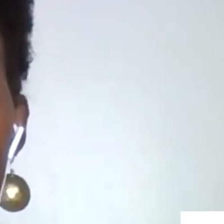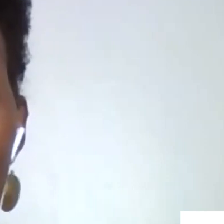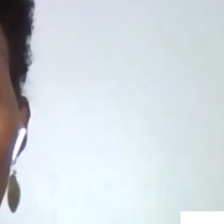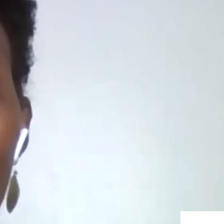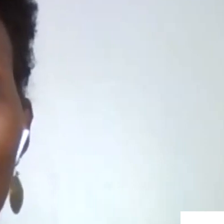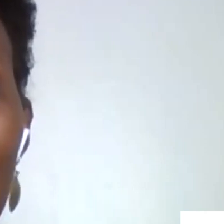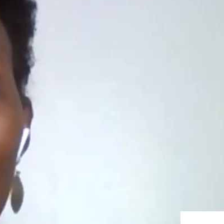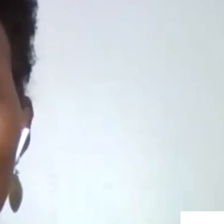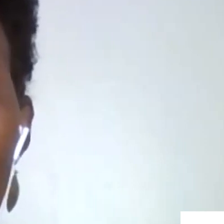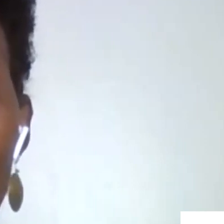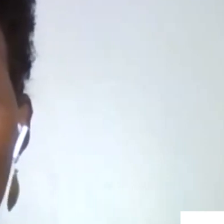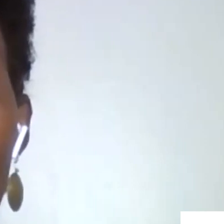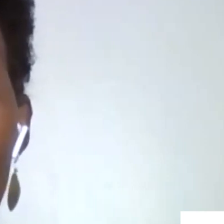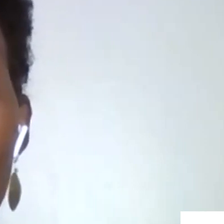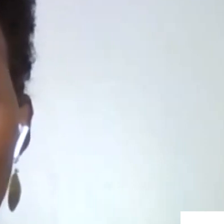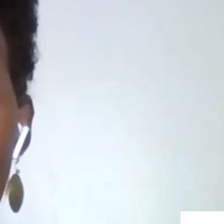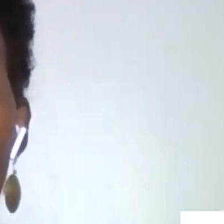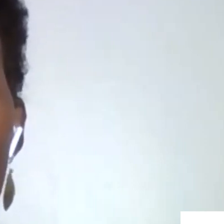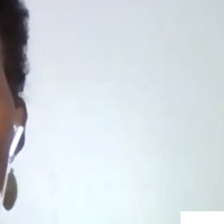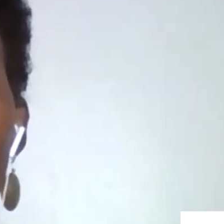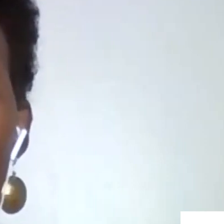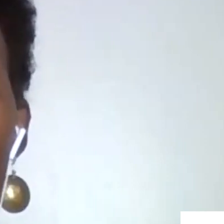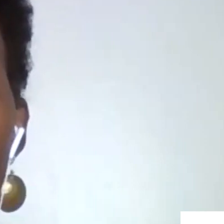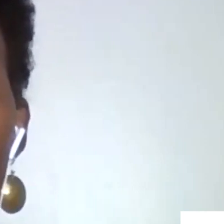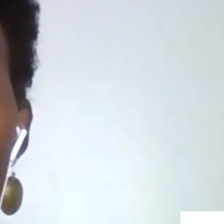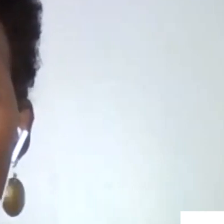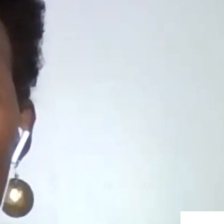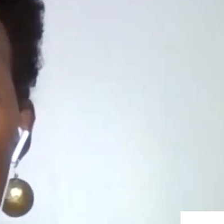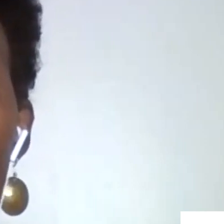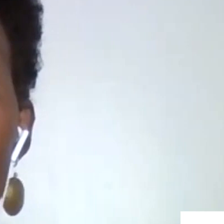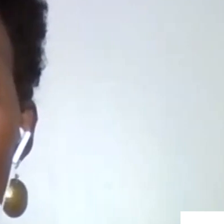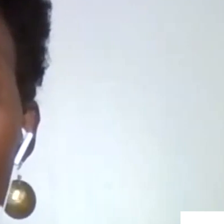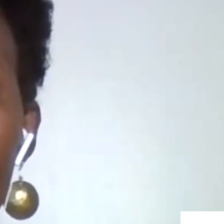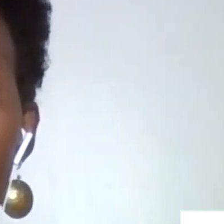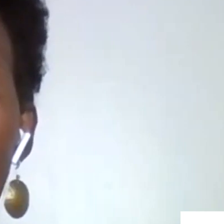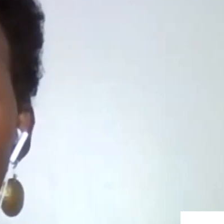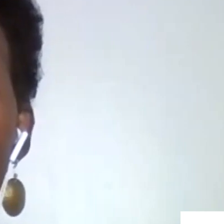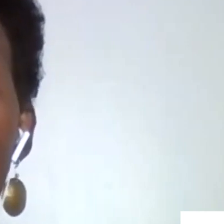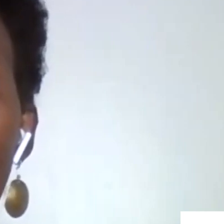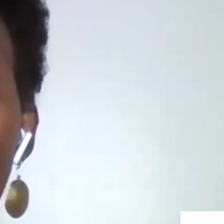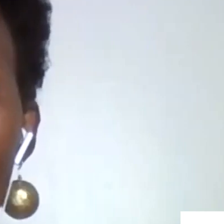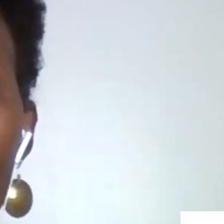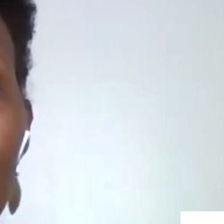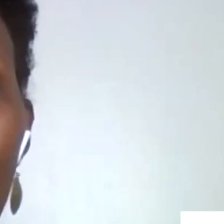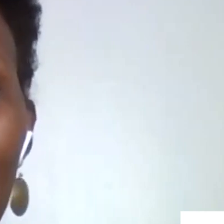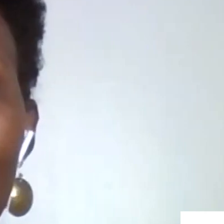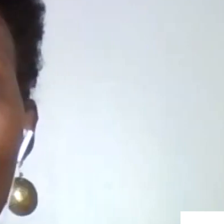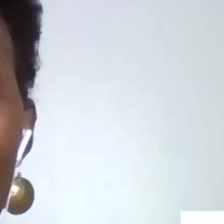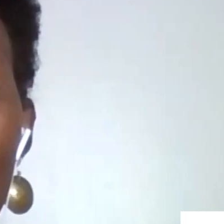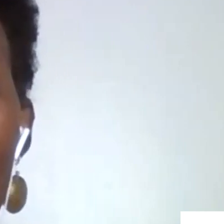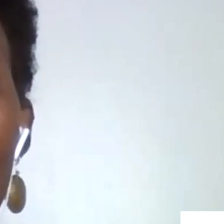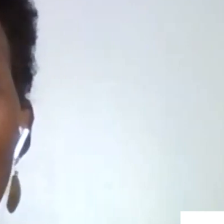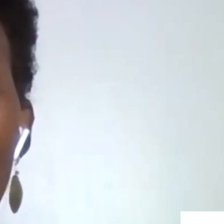you're a fan of cashew nuts, kindly speak to Kapula Mintito. They also have baobab powder, mbirimbi, raw almonds,